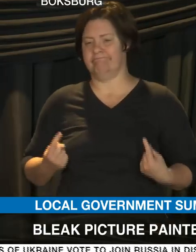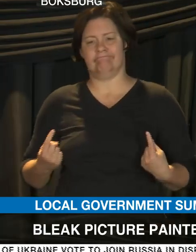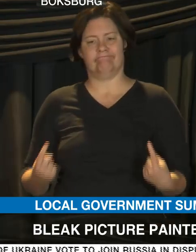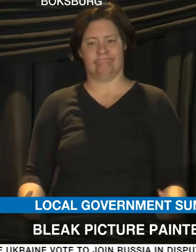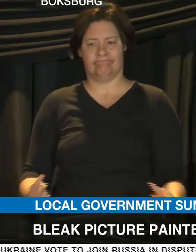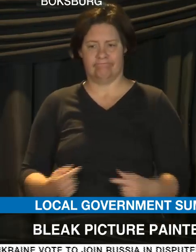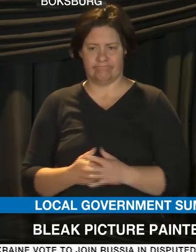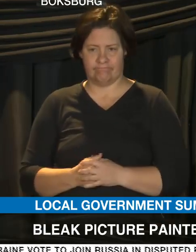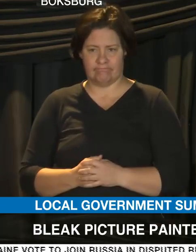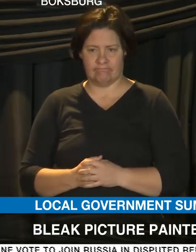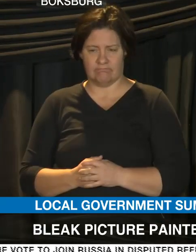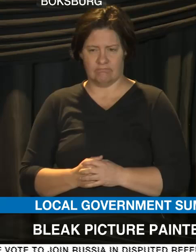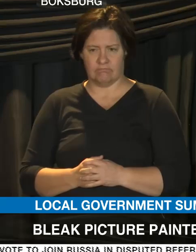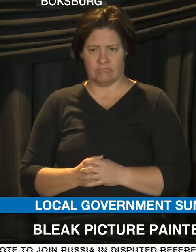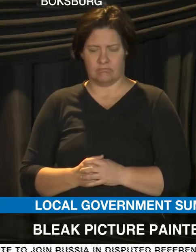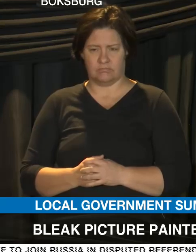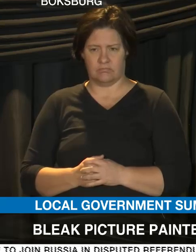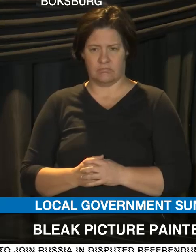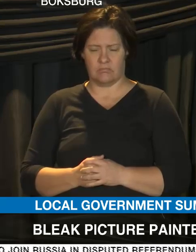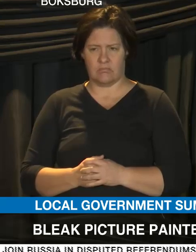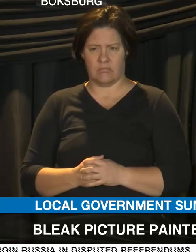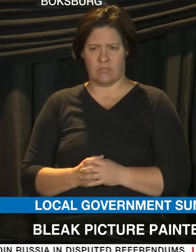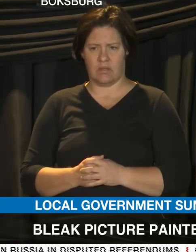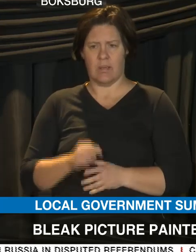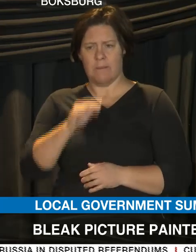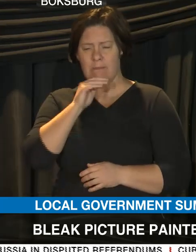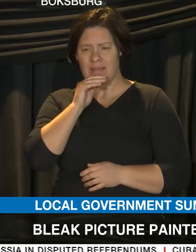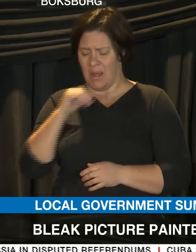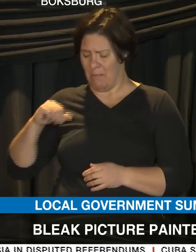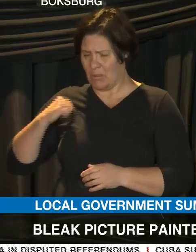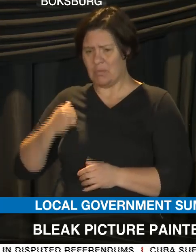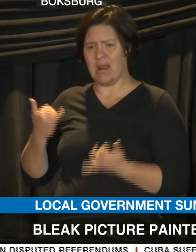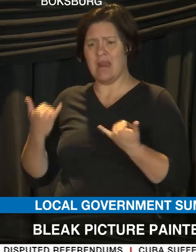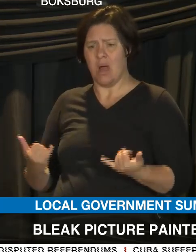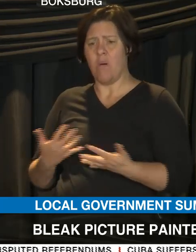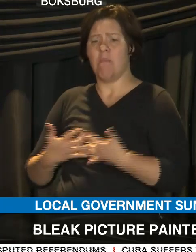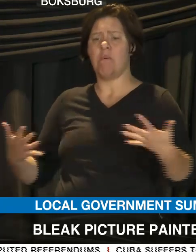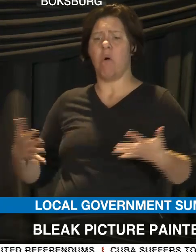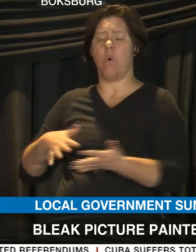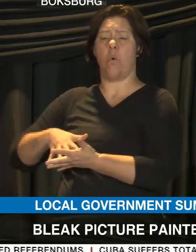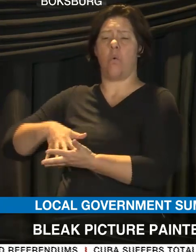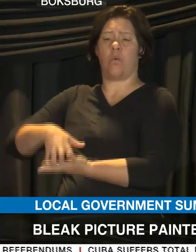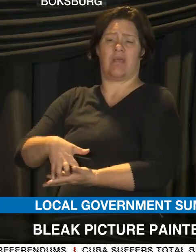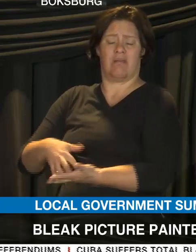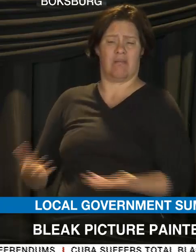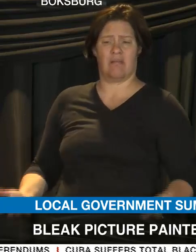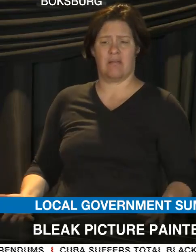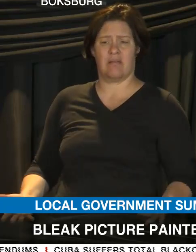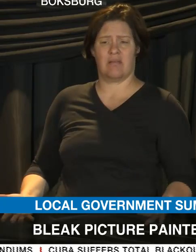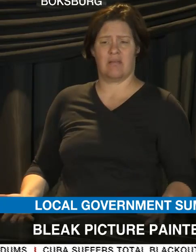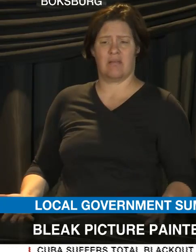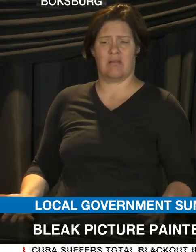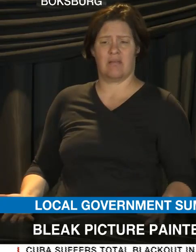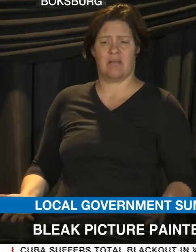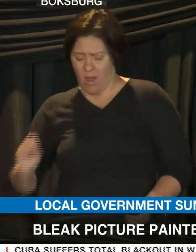those tasks. And in the end, it leads to the weakening of our government processes.